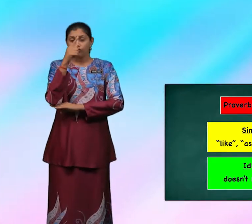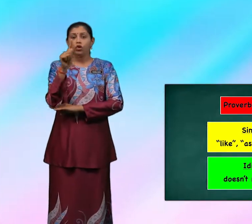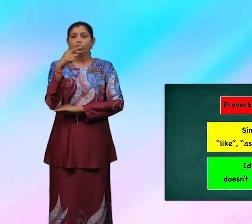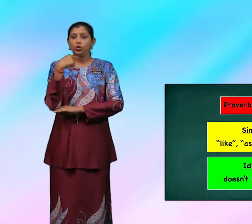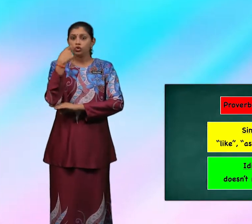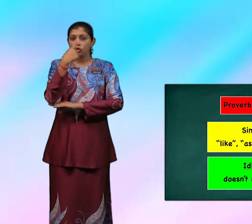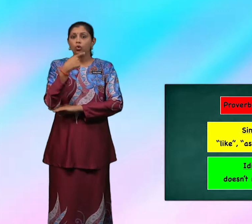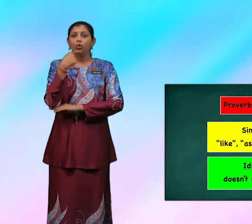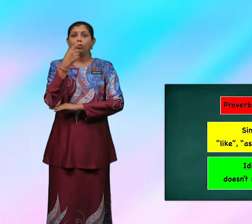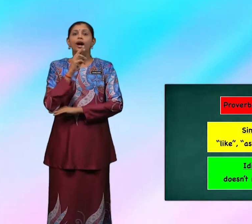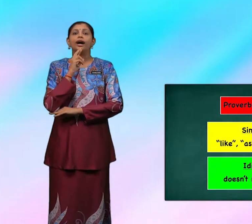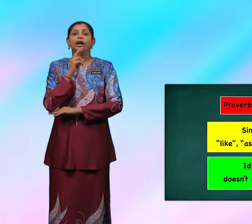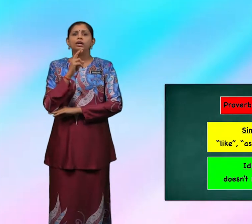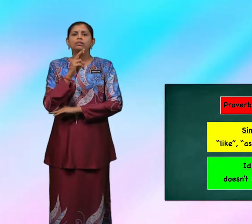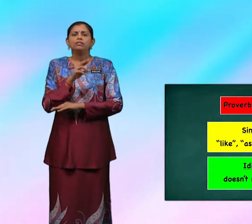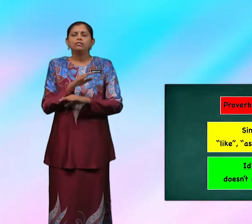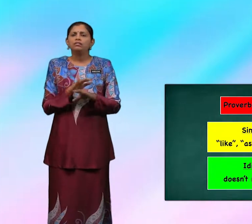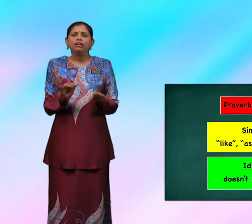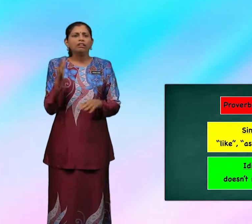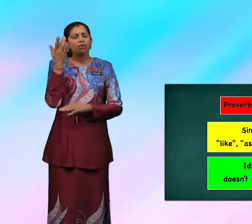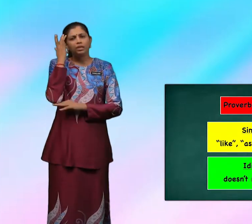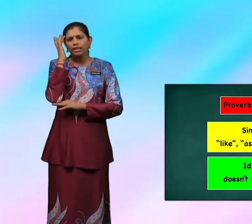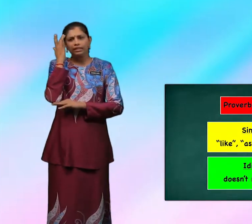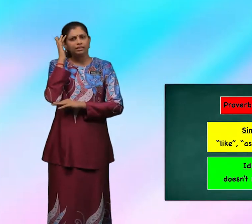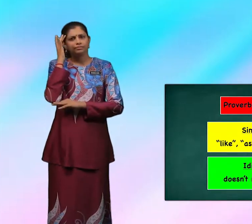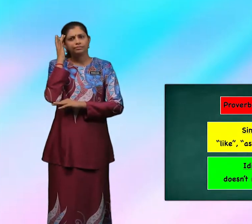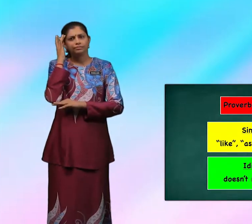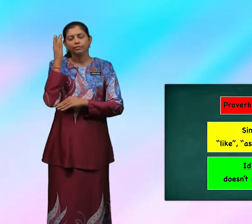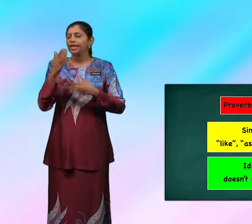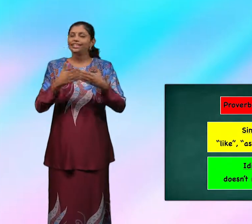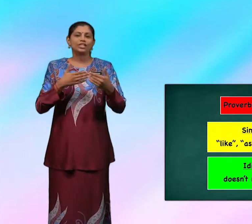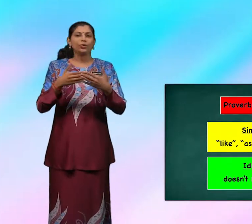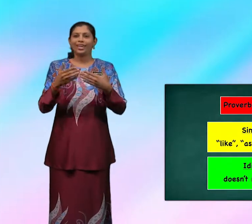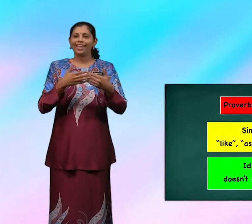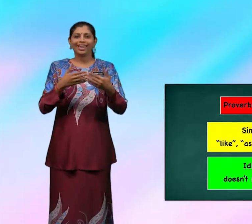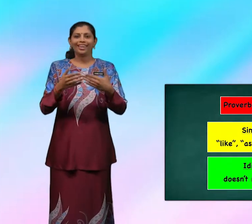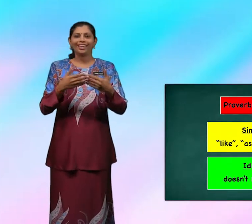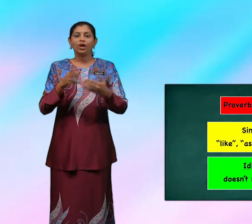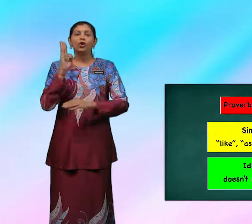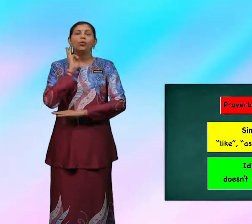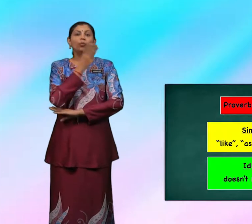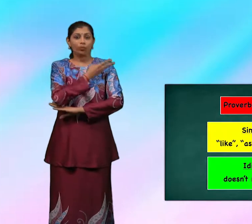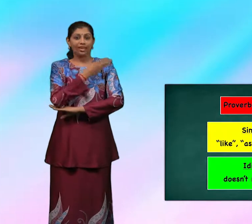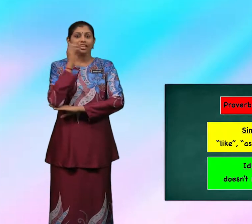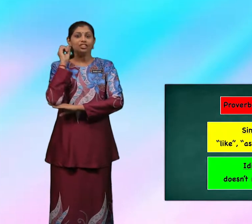For those who are still not clear, it's okay. We